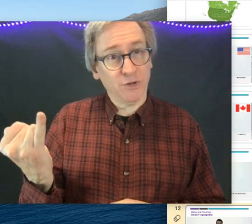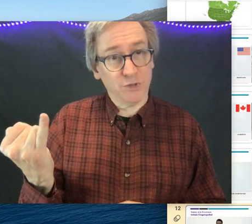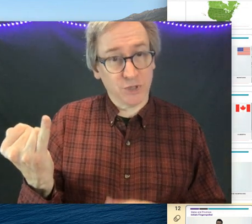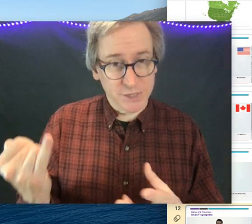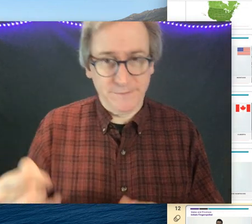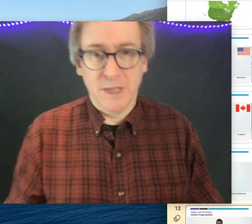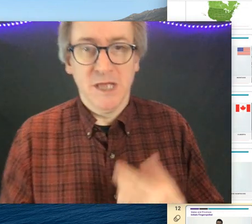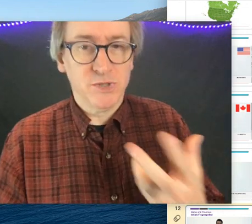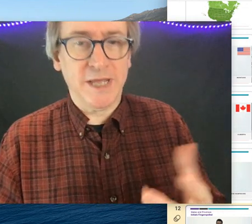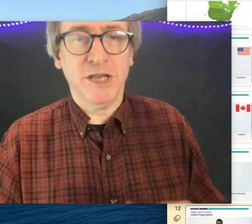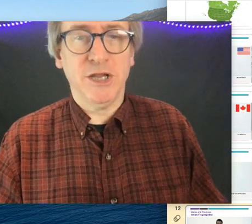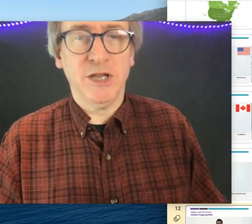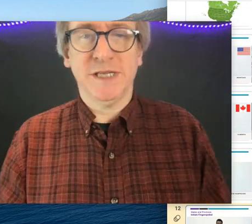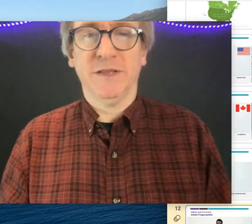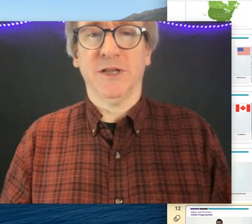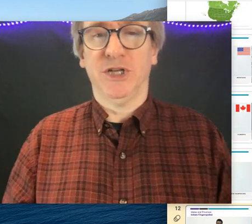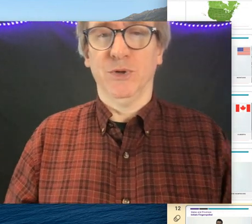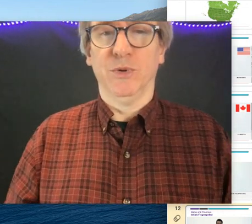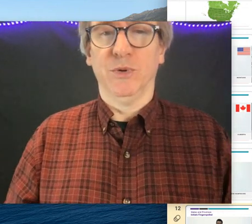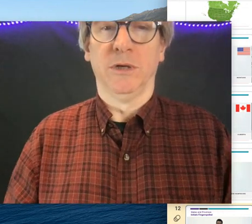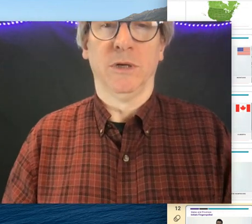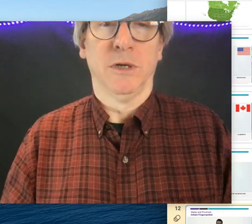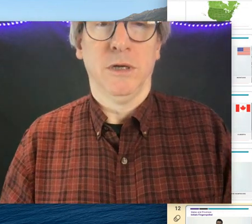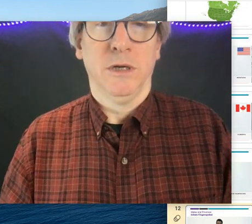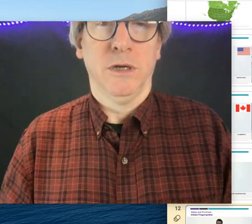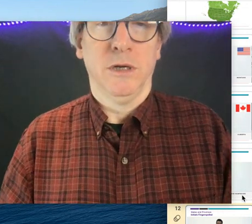NJ for New Jersey. So again, using the 2